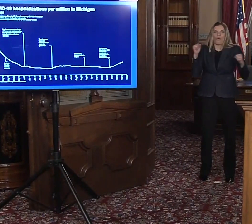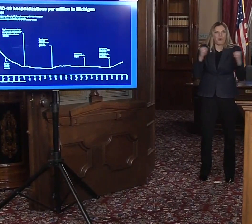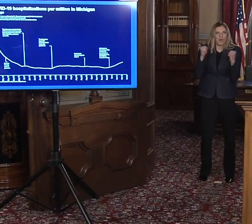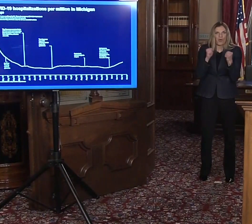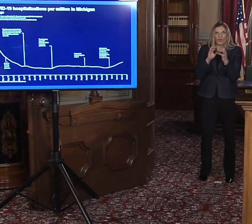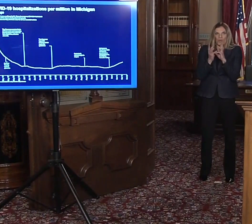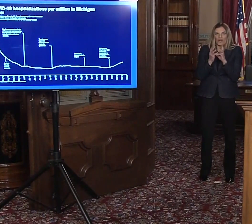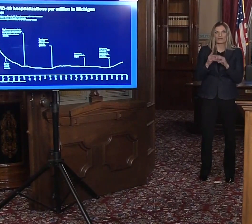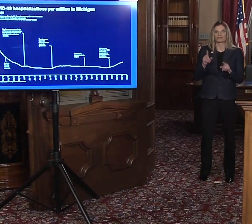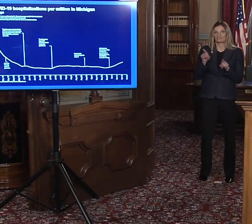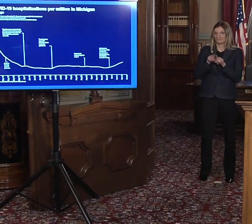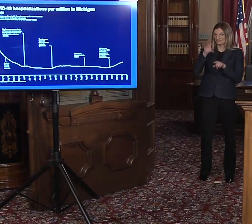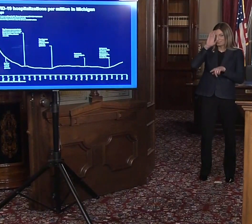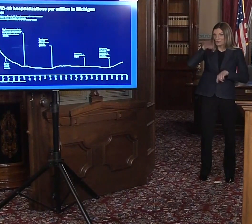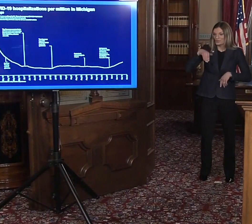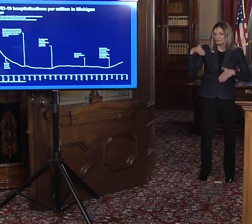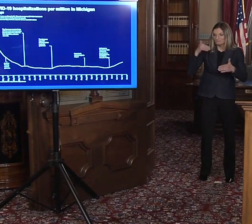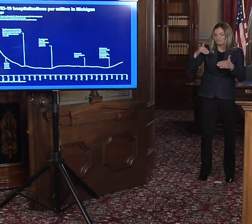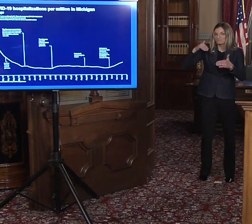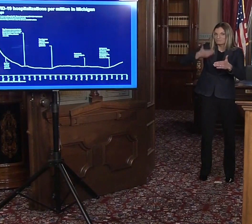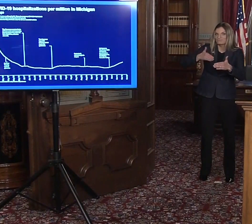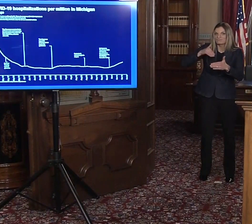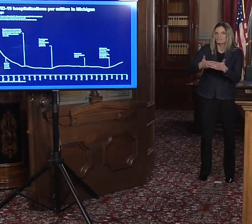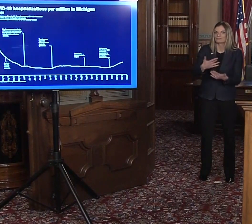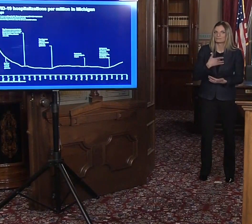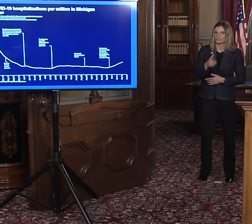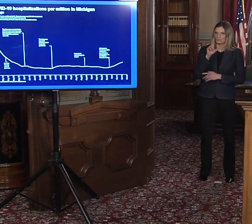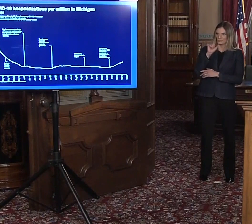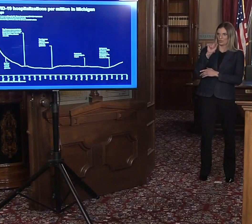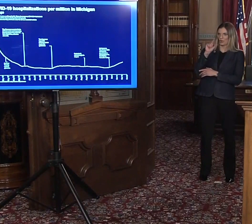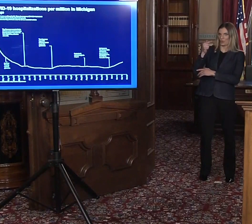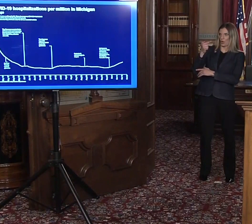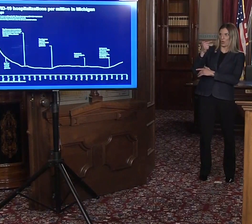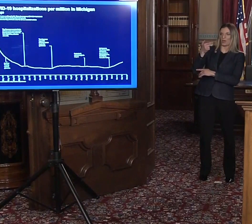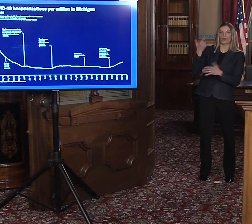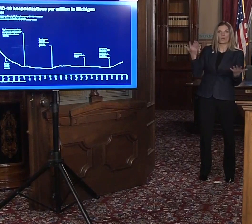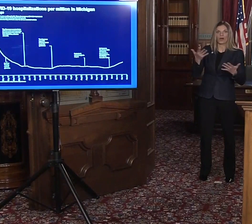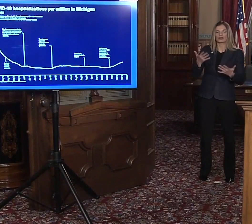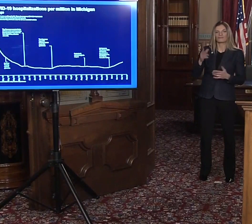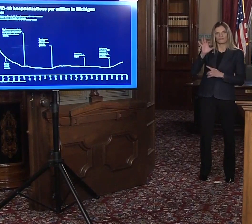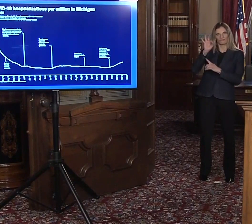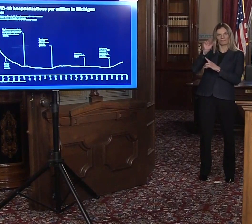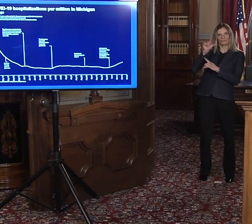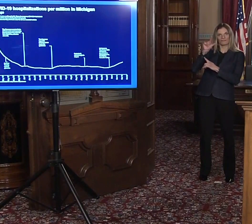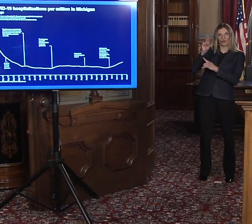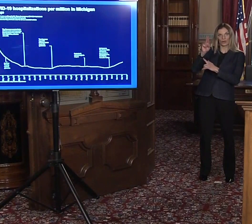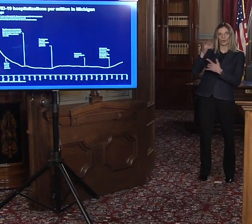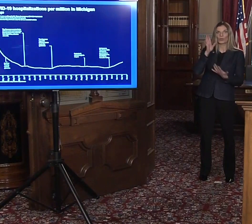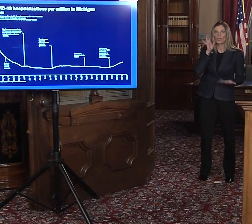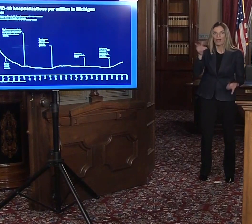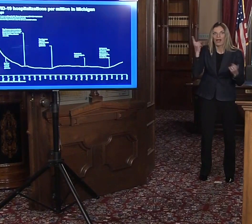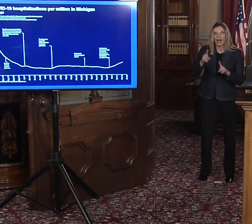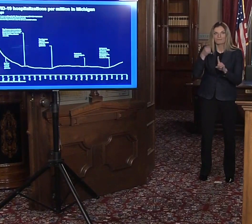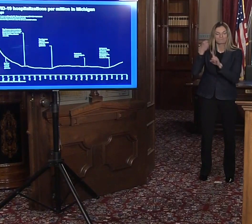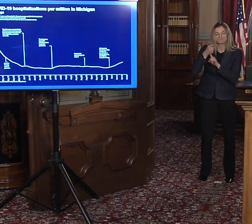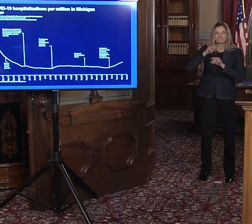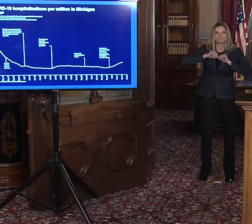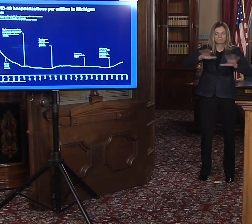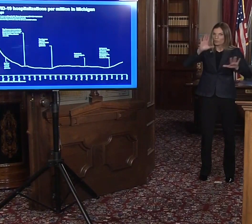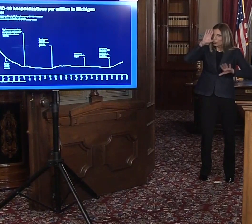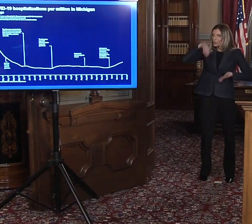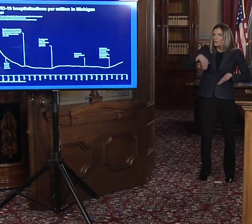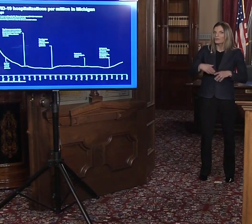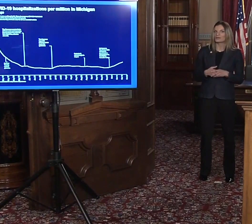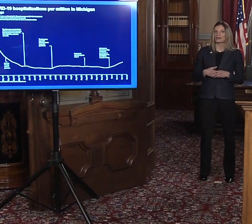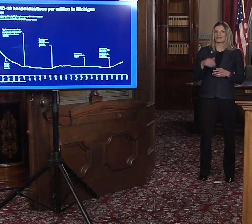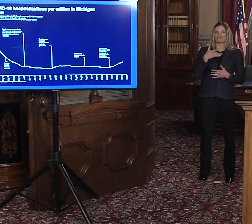now nearing the 2020-2021 flu season, and we're all spending more time indoors. We know